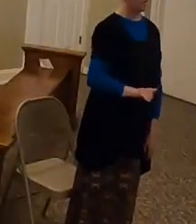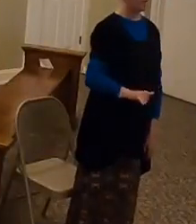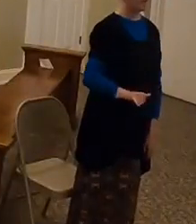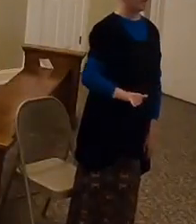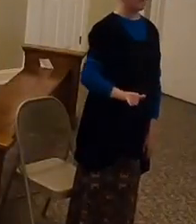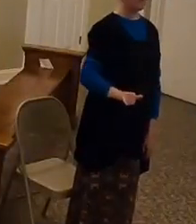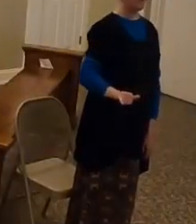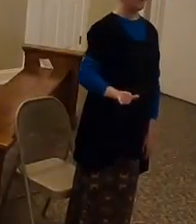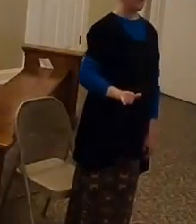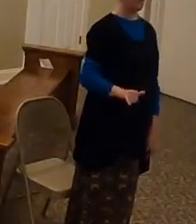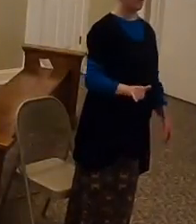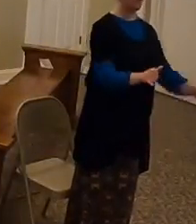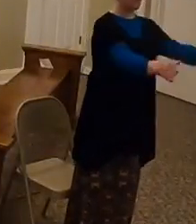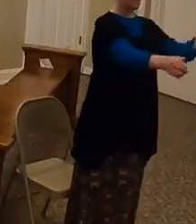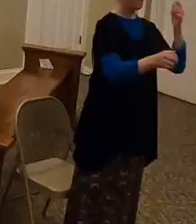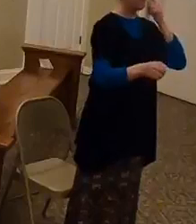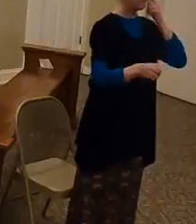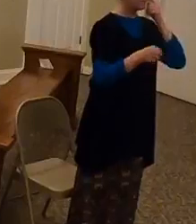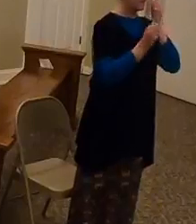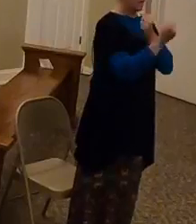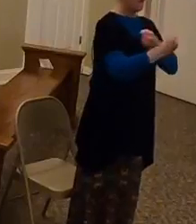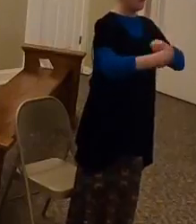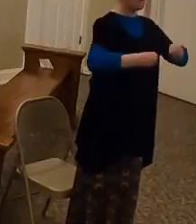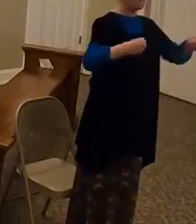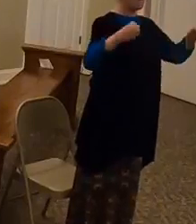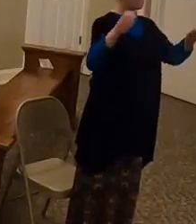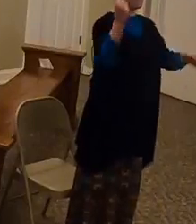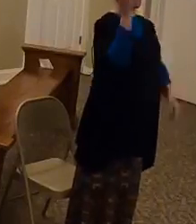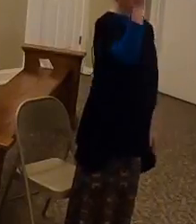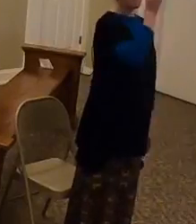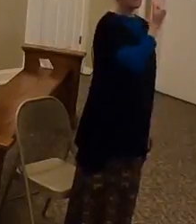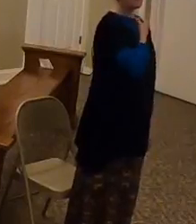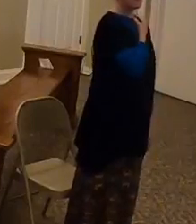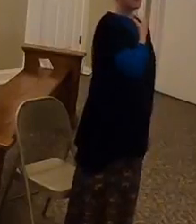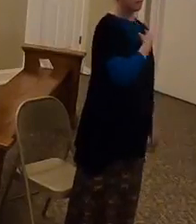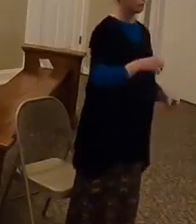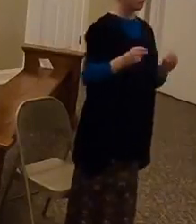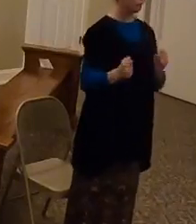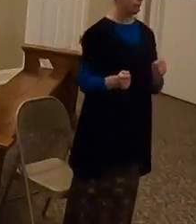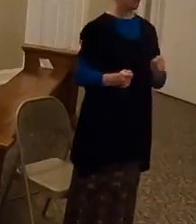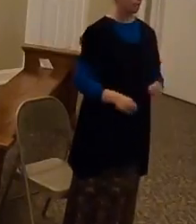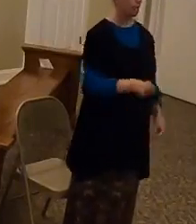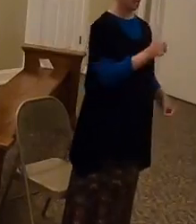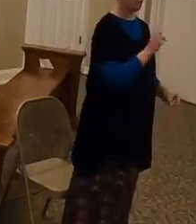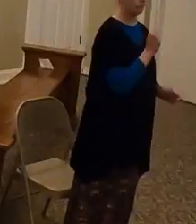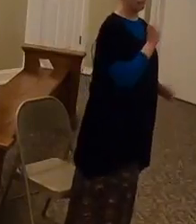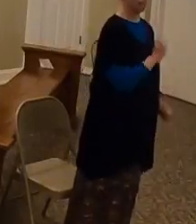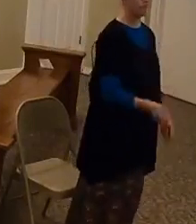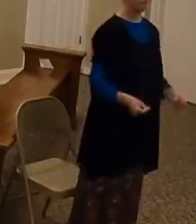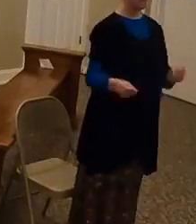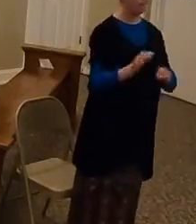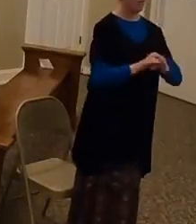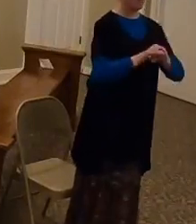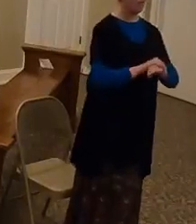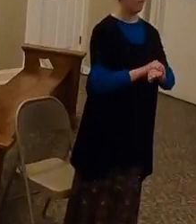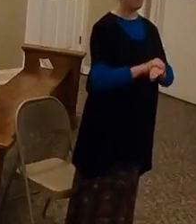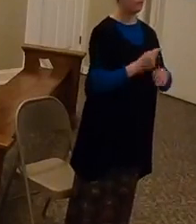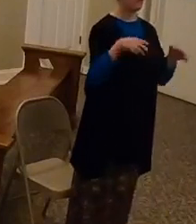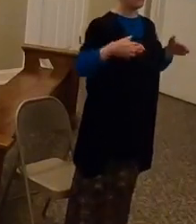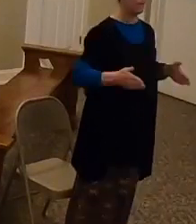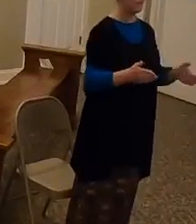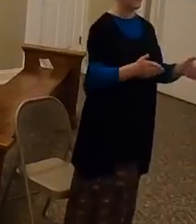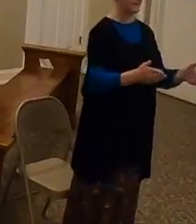forever. Hallelujah. His saving grace on